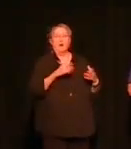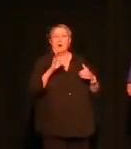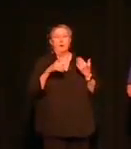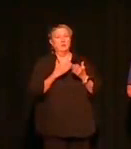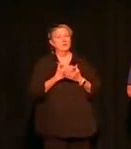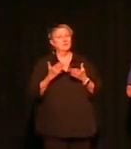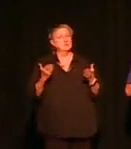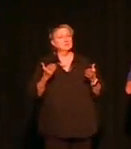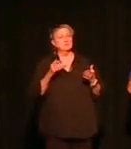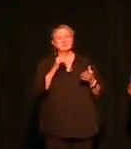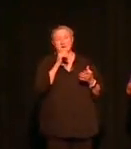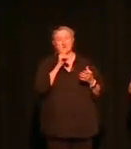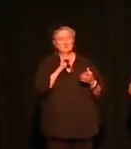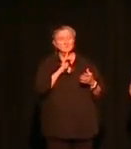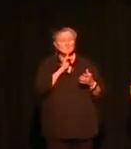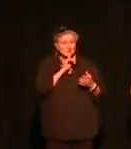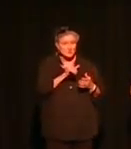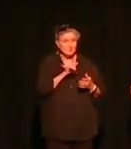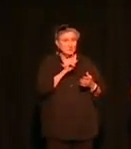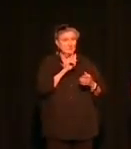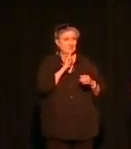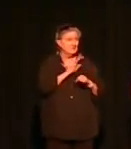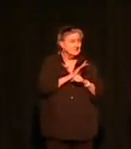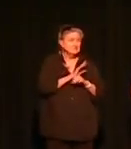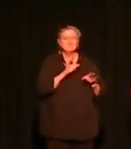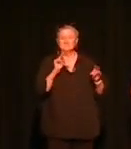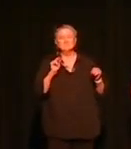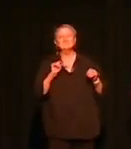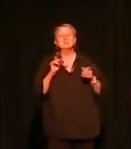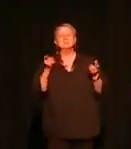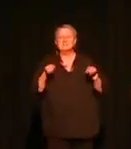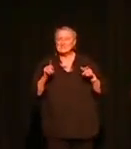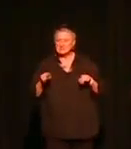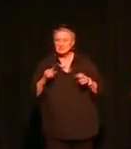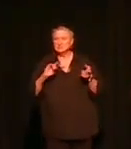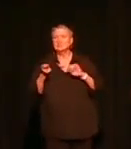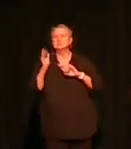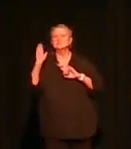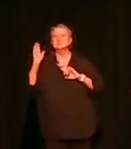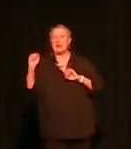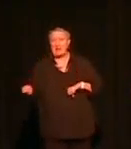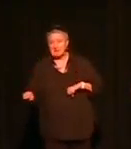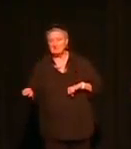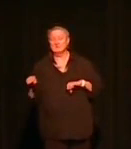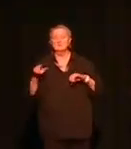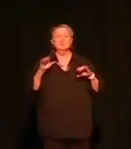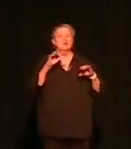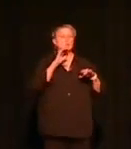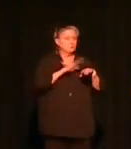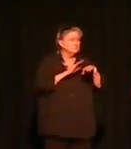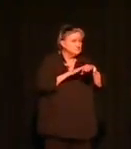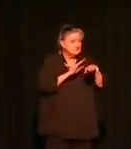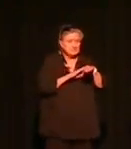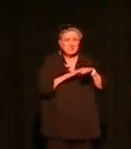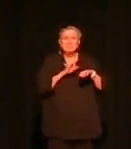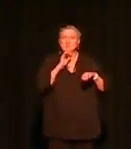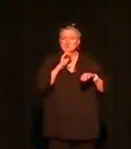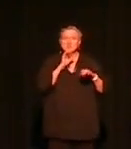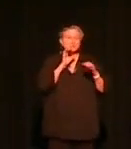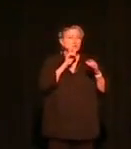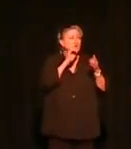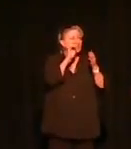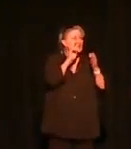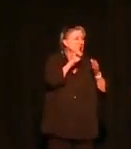All of this is very uncertain and conditions can change, so we're cautioning people and recommending that people visit our